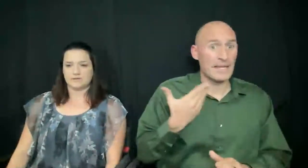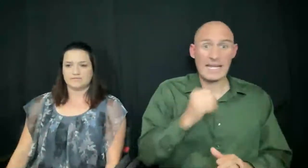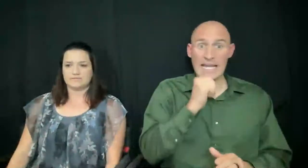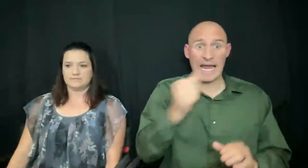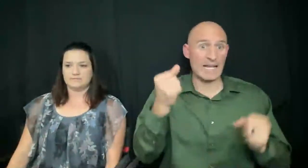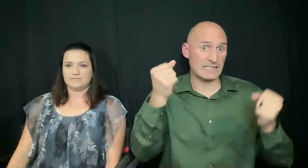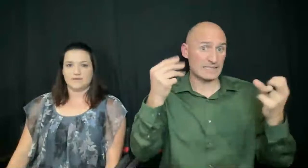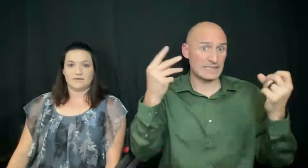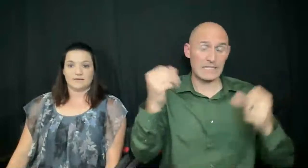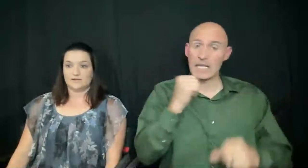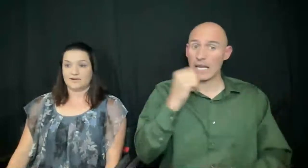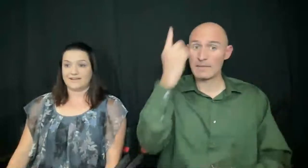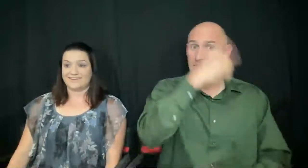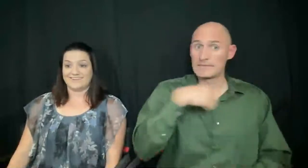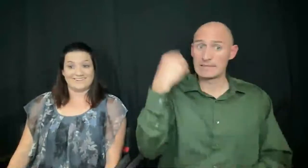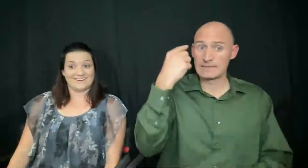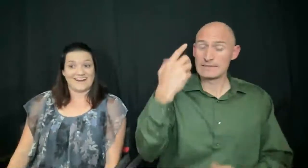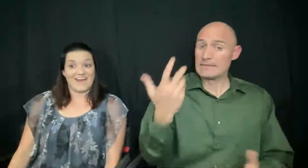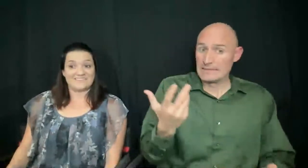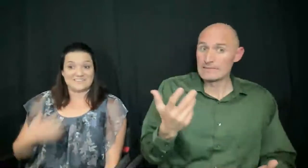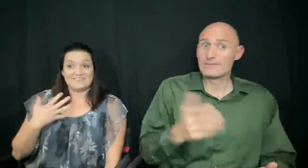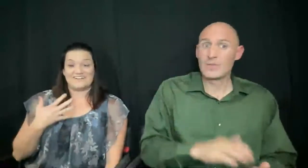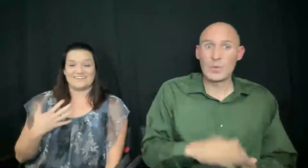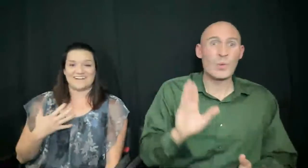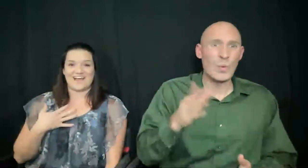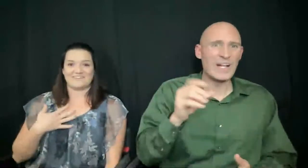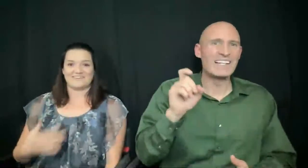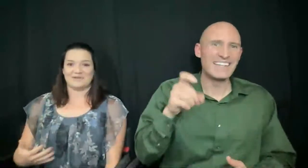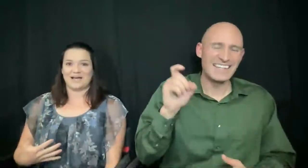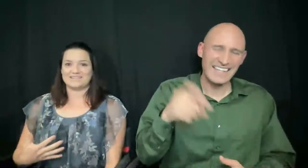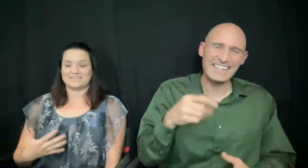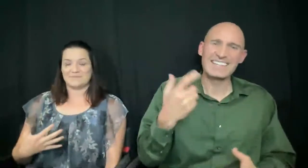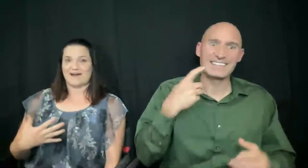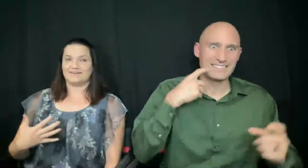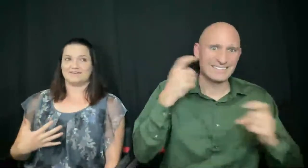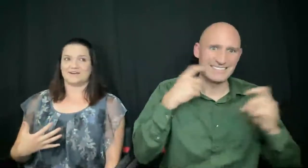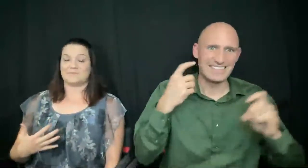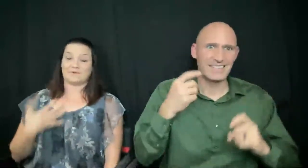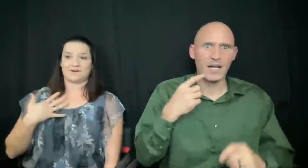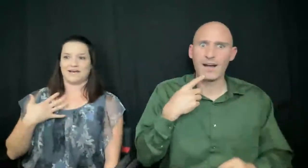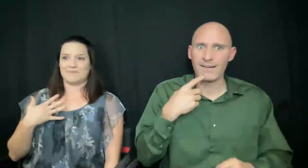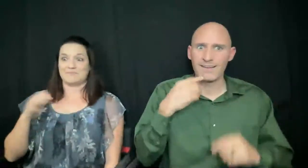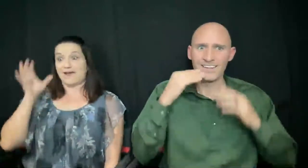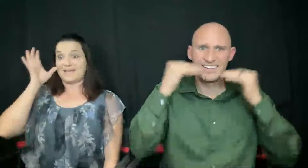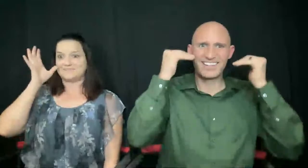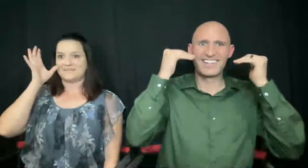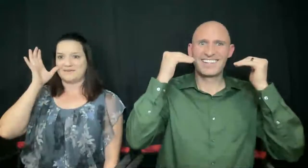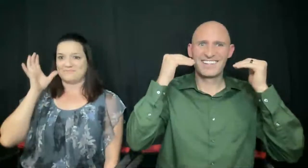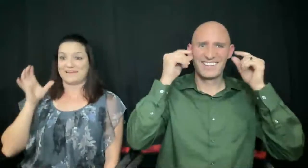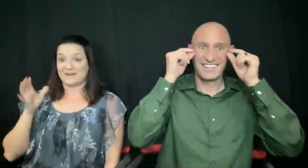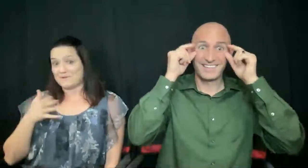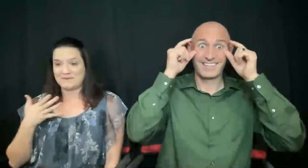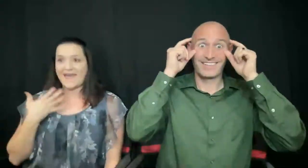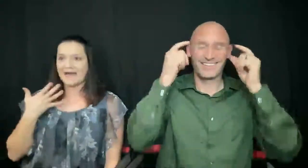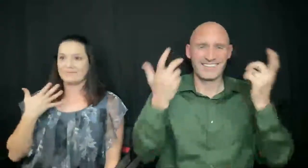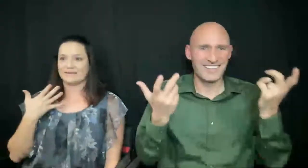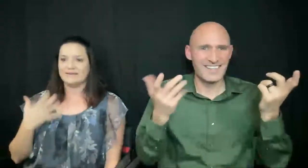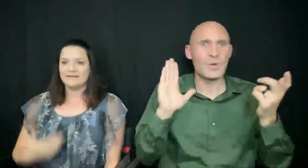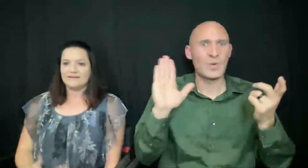do it? You're gonna have to do it. You're gonna have to, well, I'd smile, or I'd perk up, or my eyes would get big, and I'm gonna be happy.